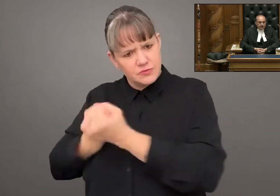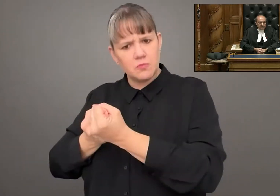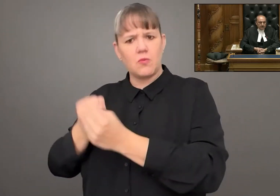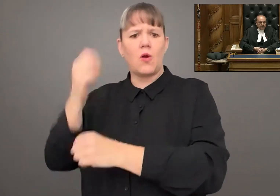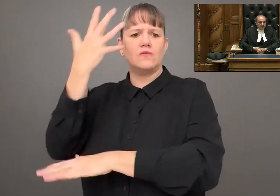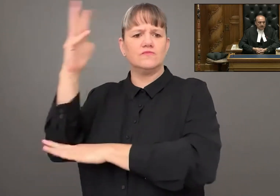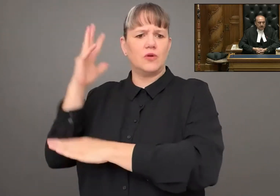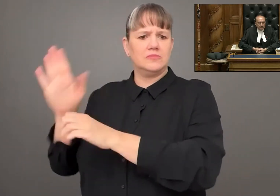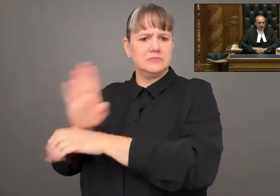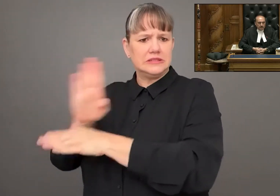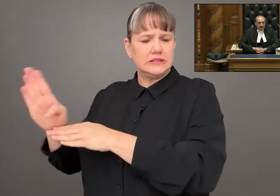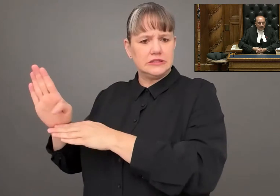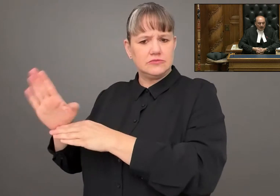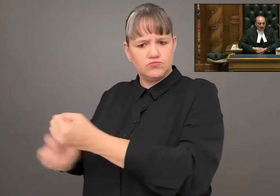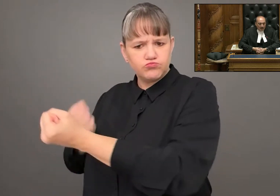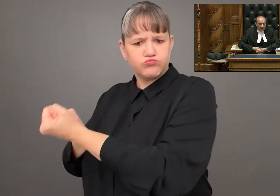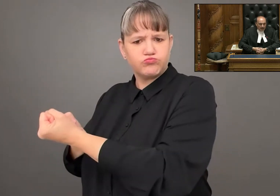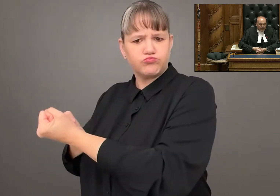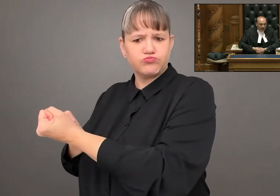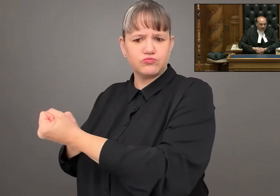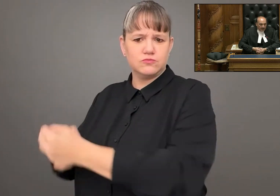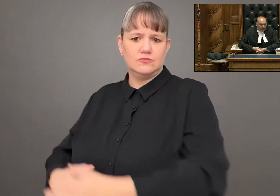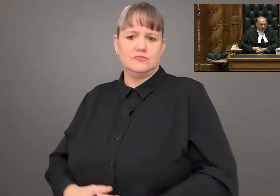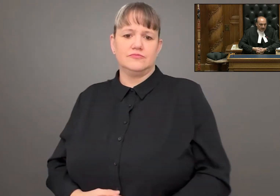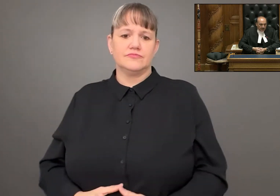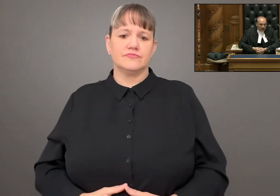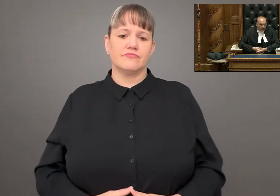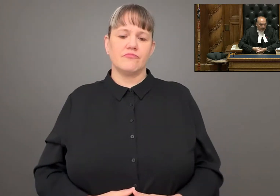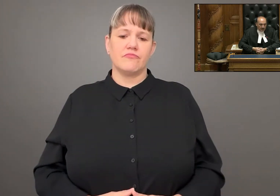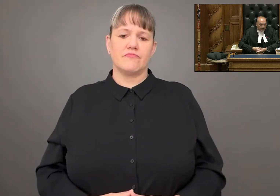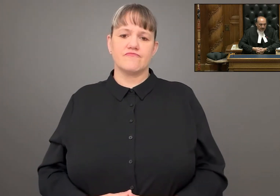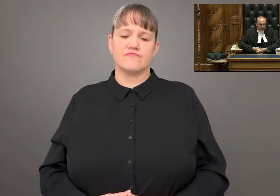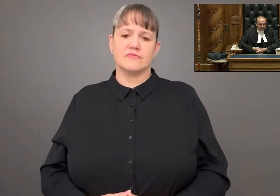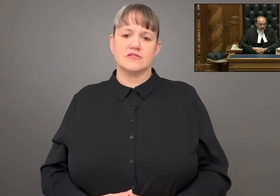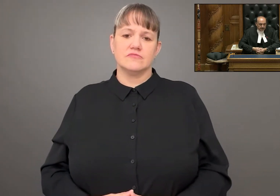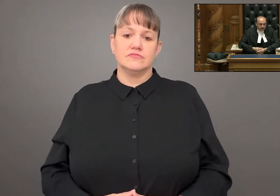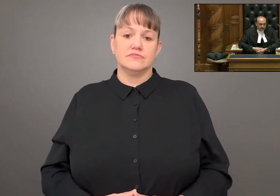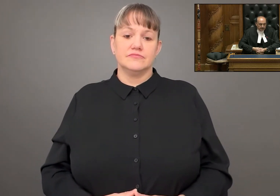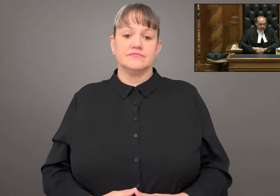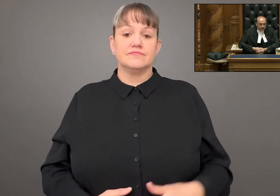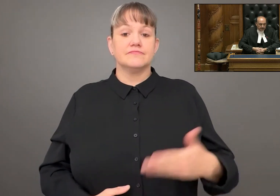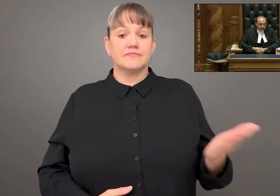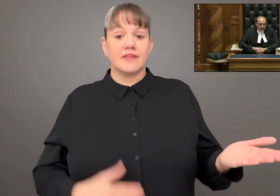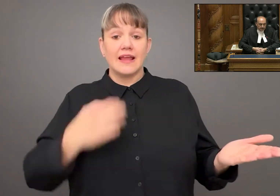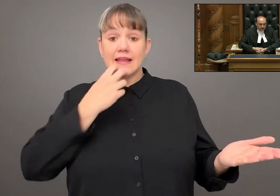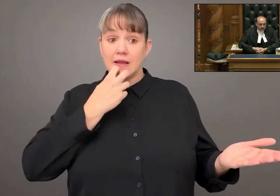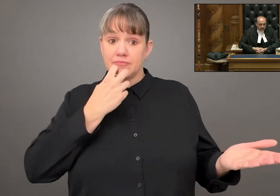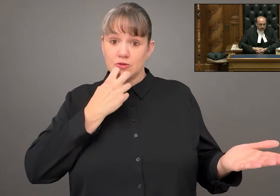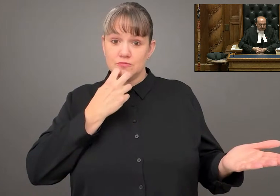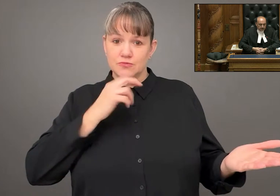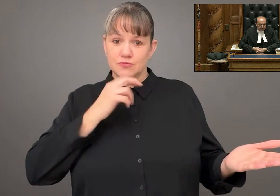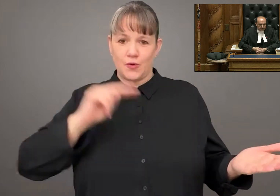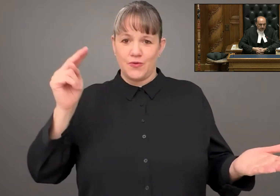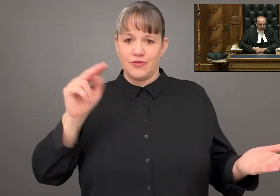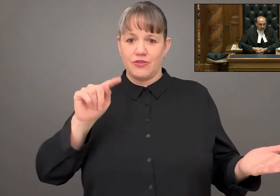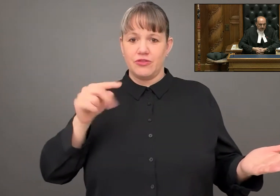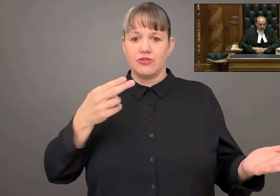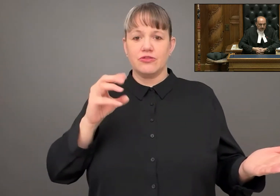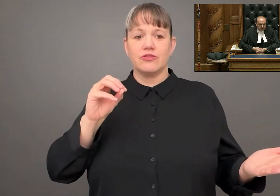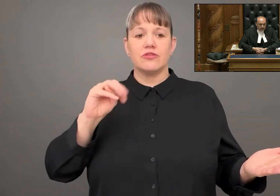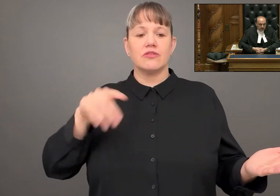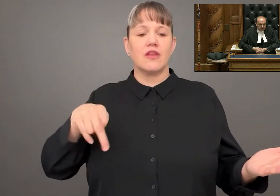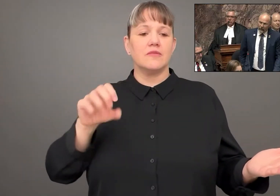Member for Kamloops North Thompson. Thank you, Mr. Speaker.